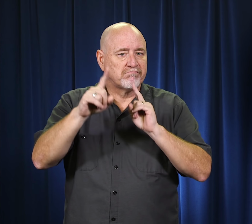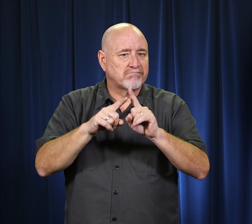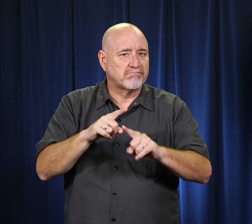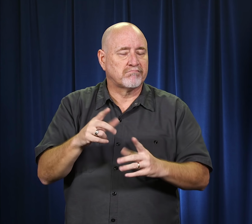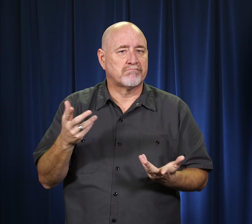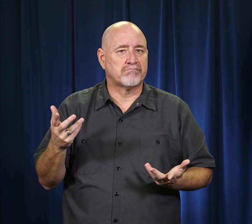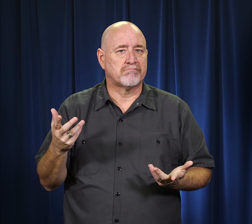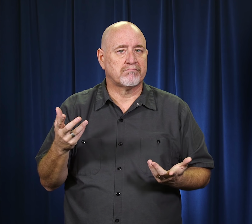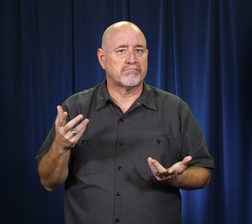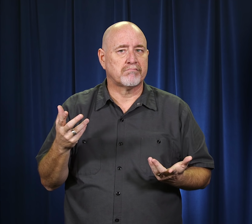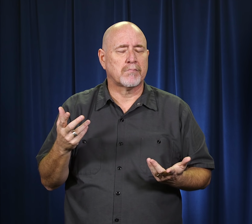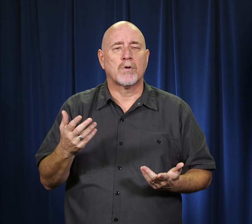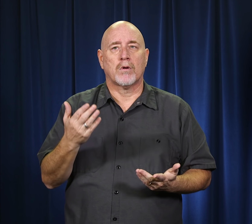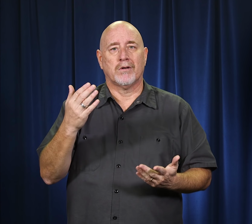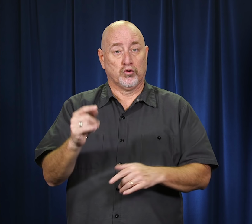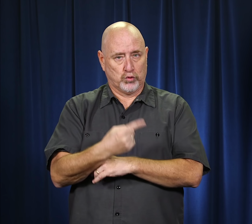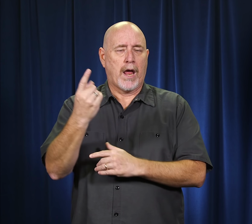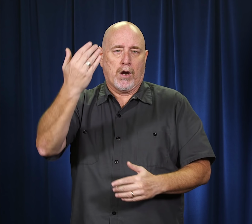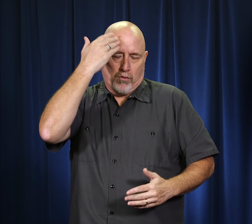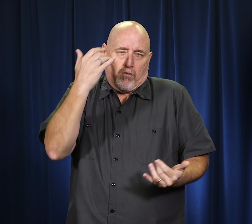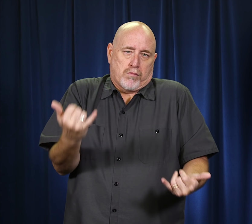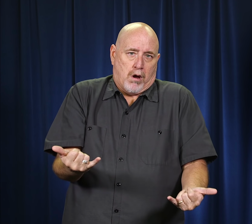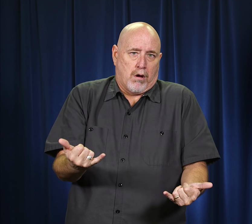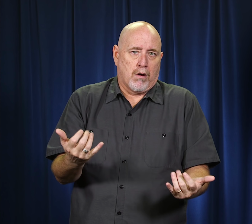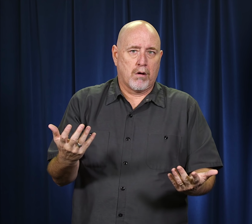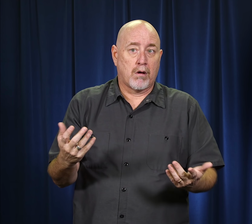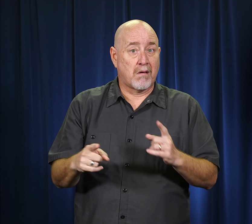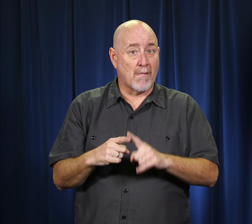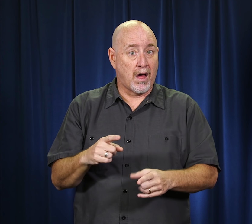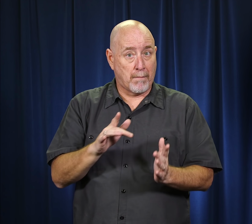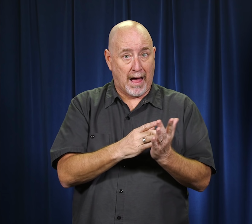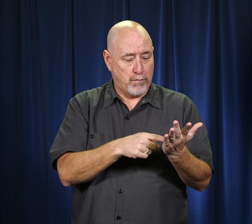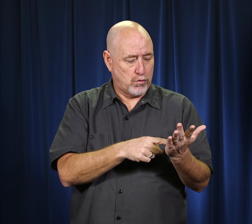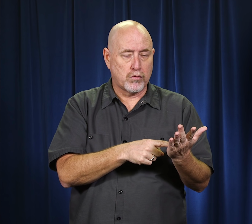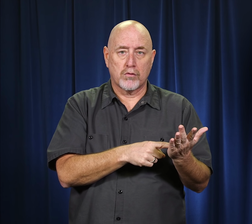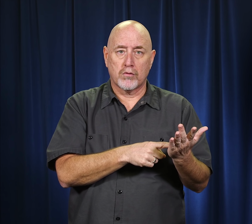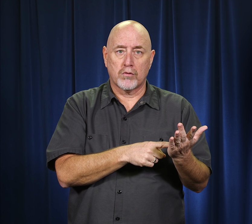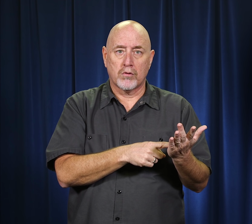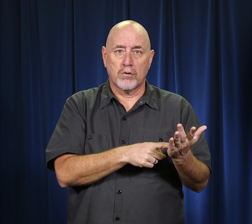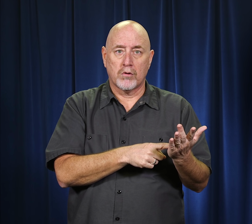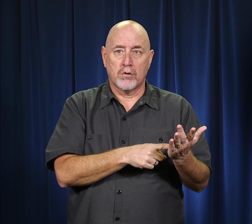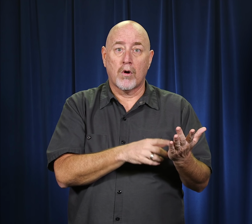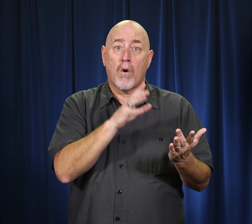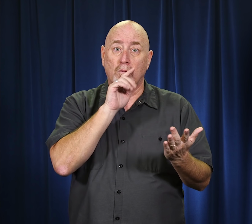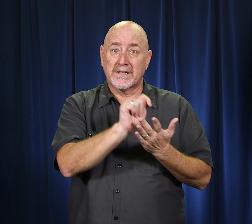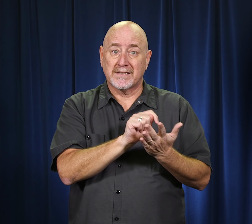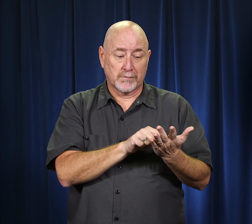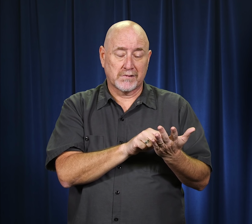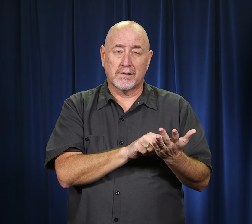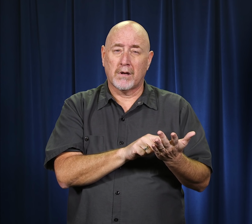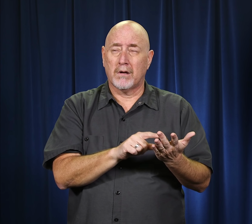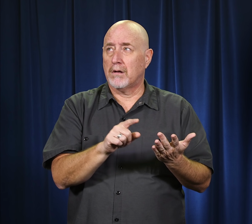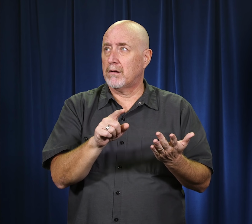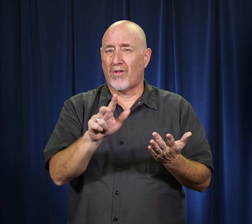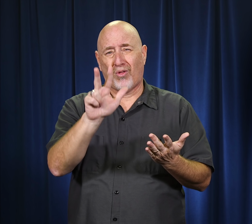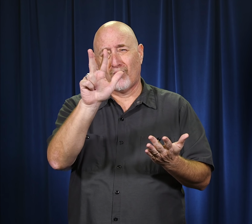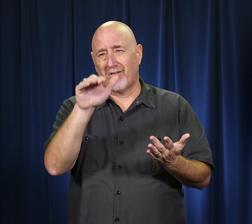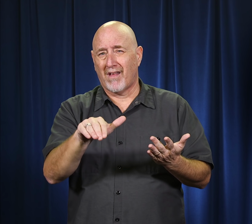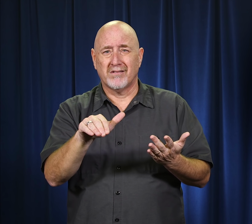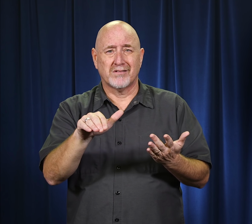type of disease. We know that in modern times. But the Bible, especially the Old Testament, written